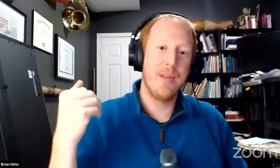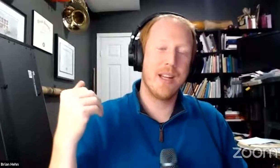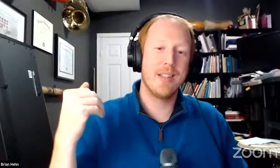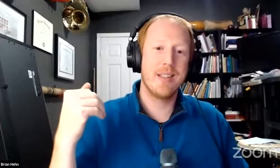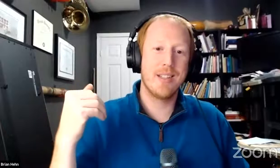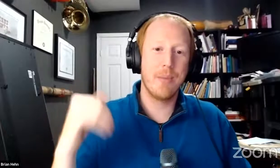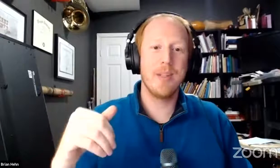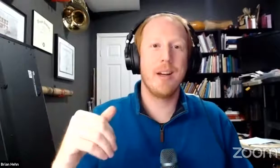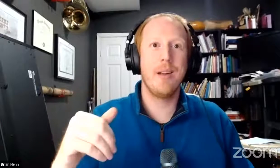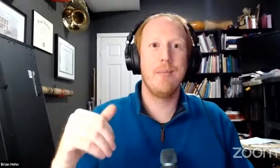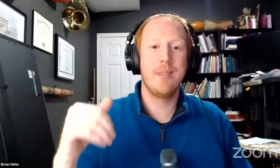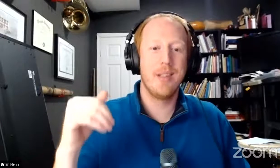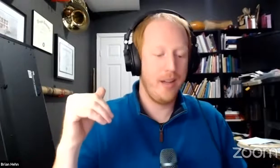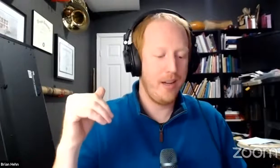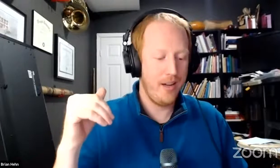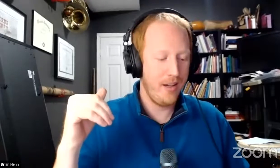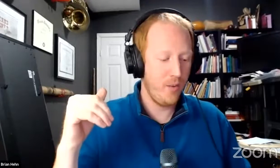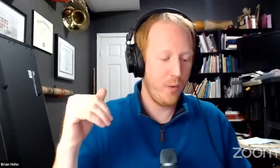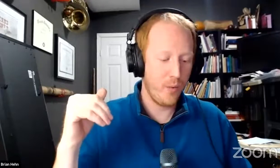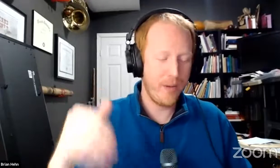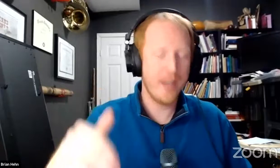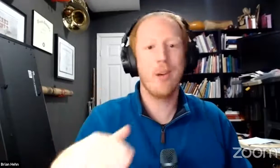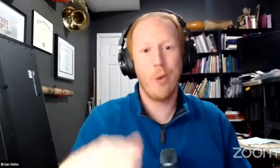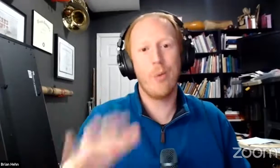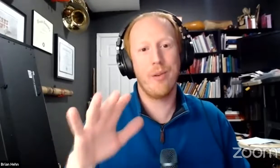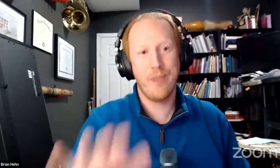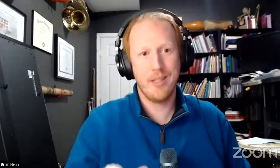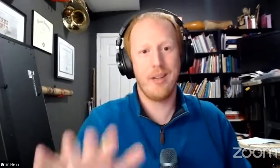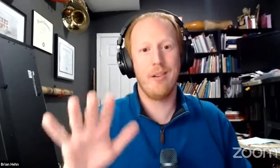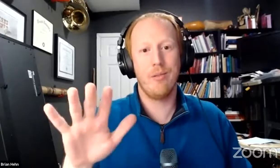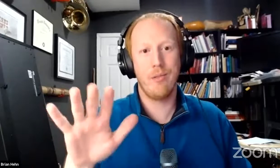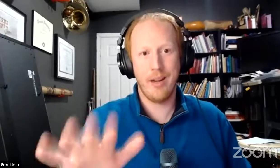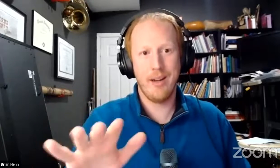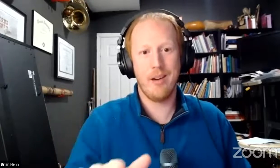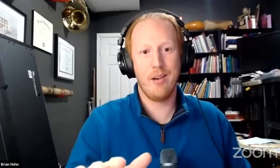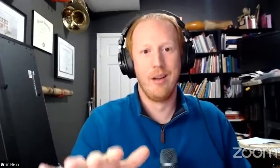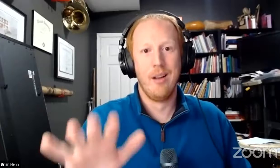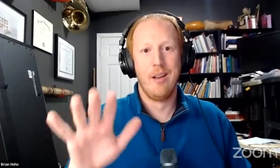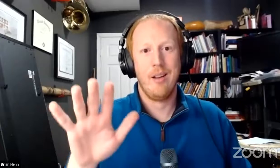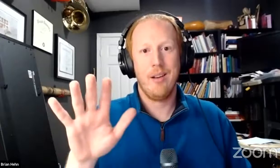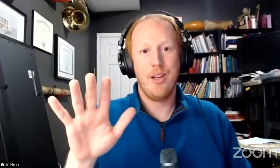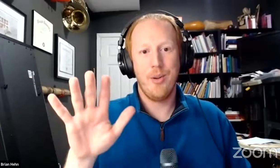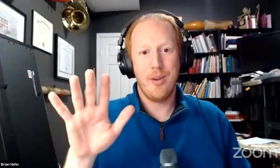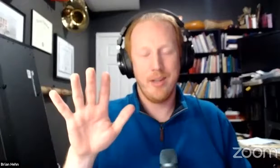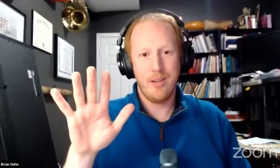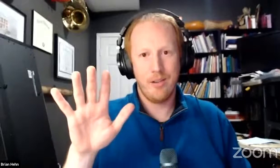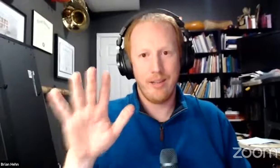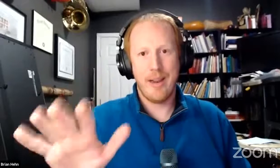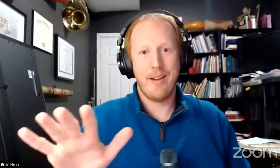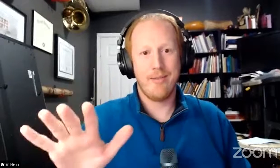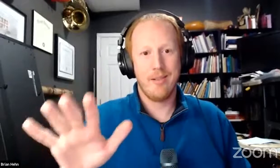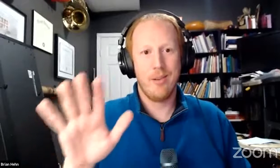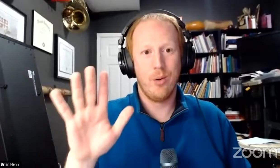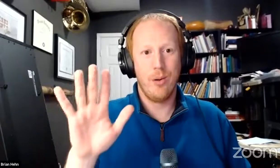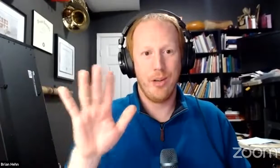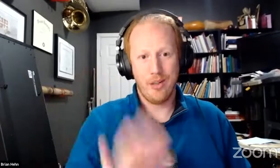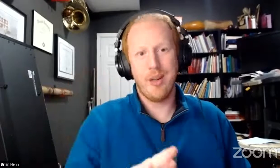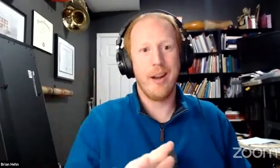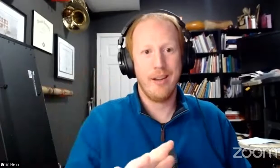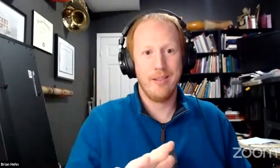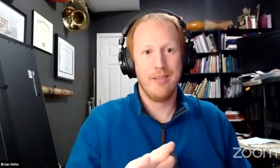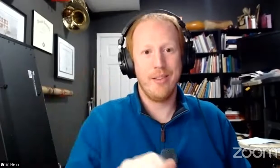the same interpreter training program 10 plus years ago, which my first assignment was a Christmas concert.